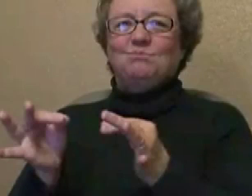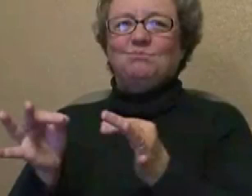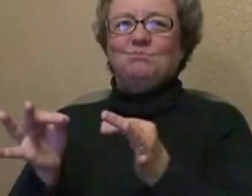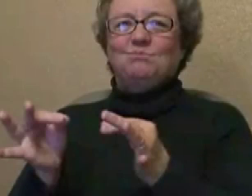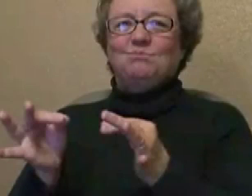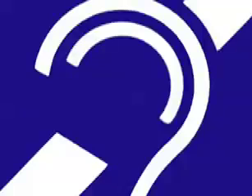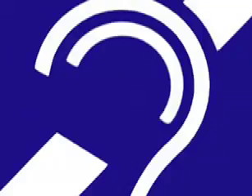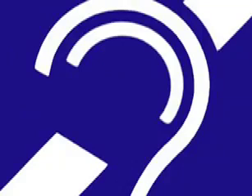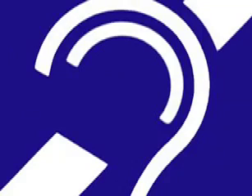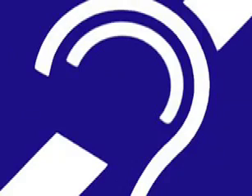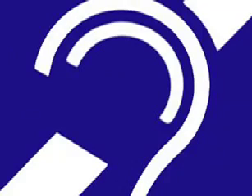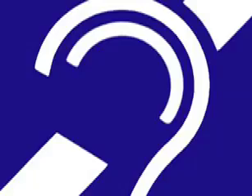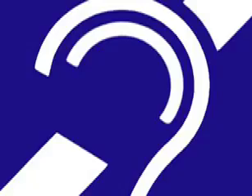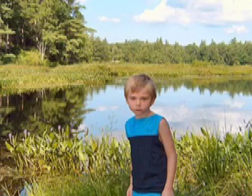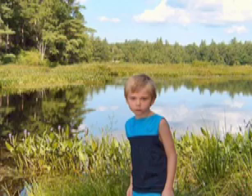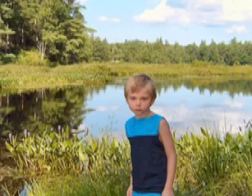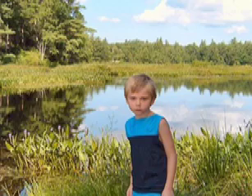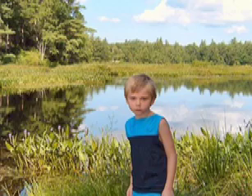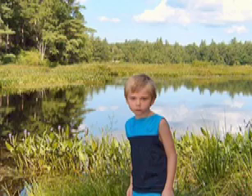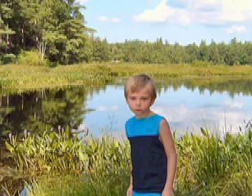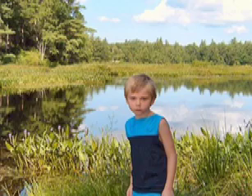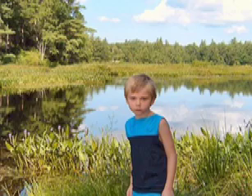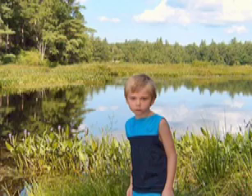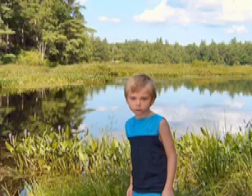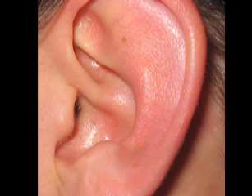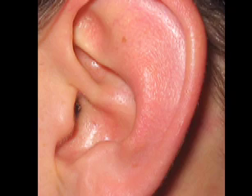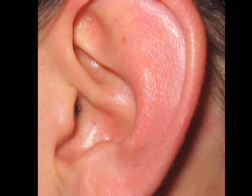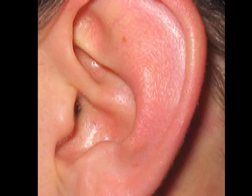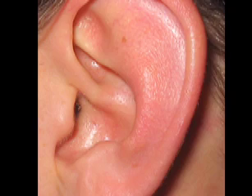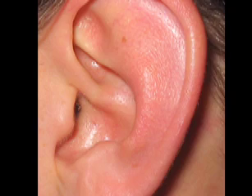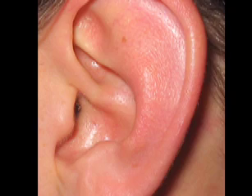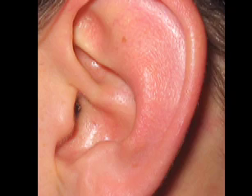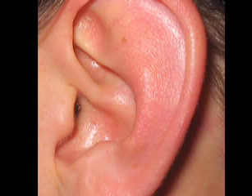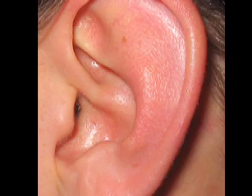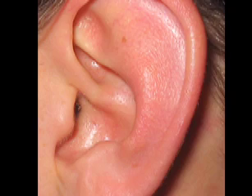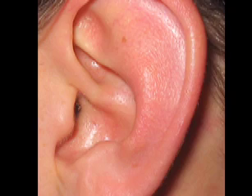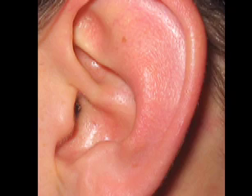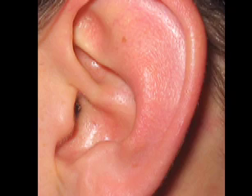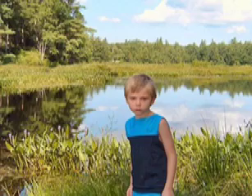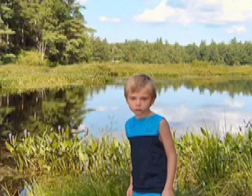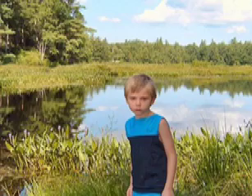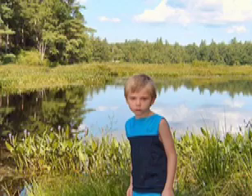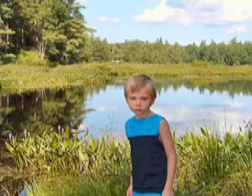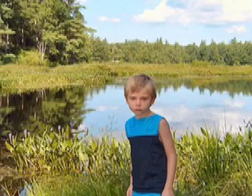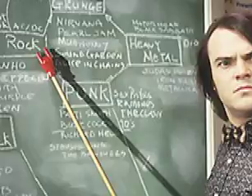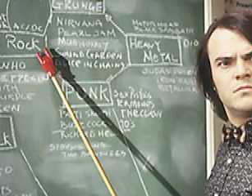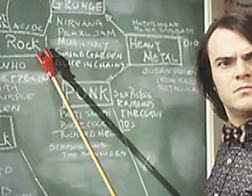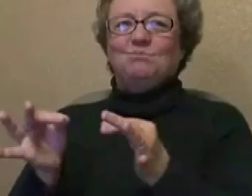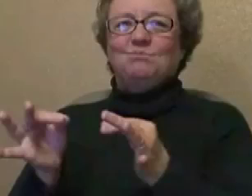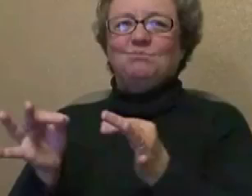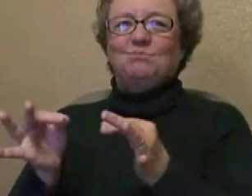but my friend's found a deaf little boy's one and he's hearing. But he at the age of one now is learning sign language.